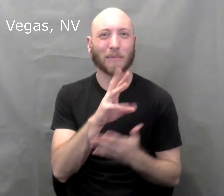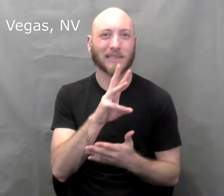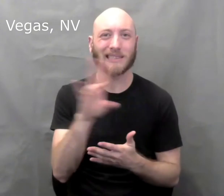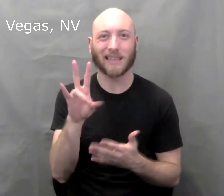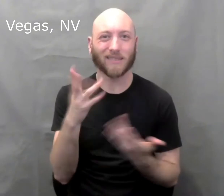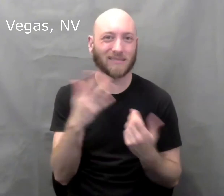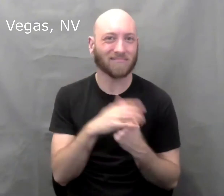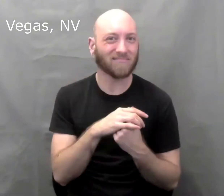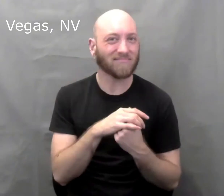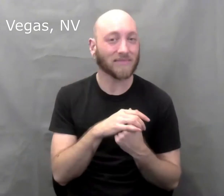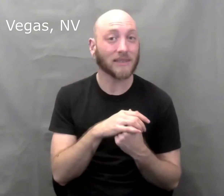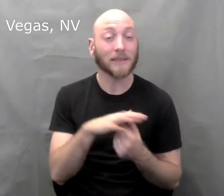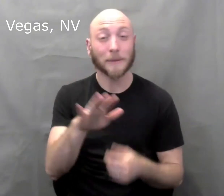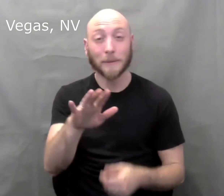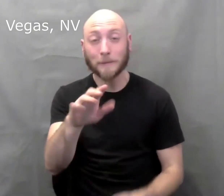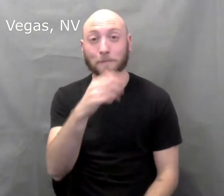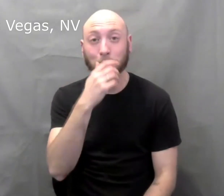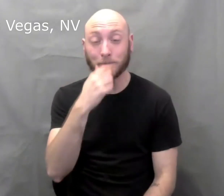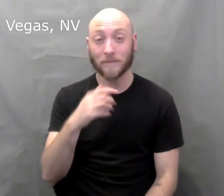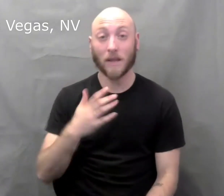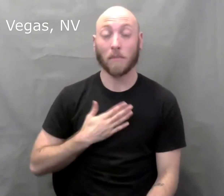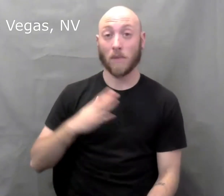My first experience with those steps was very